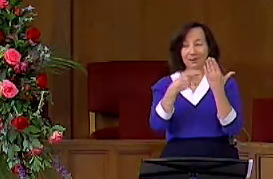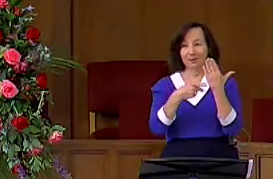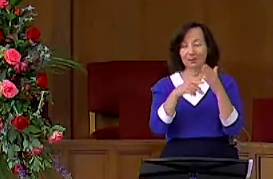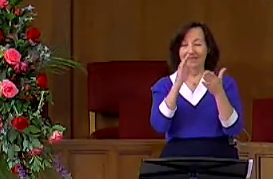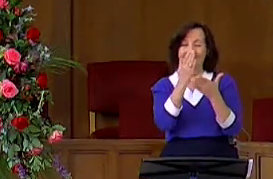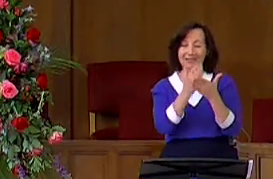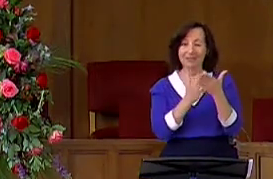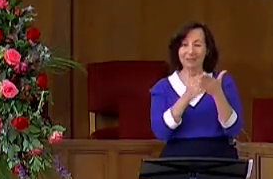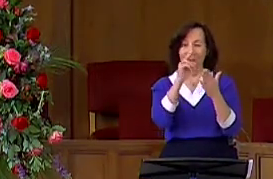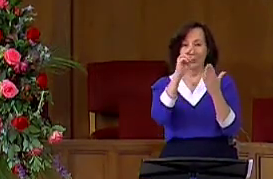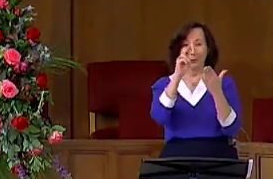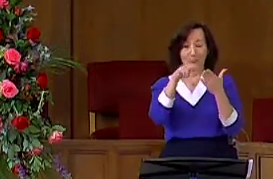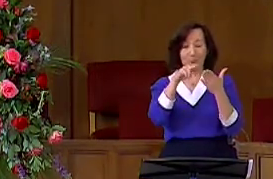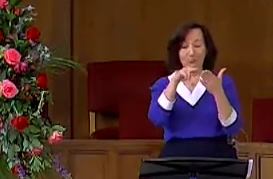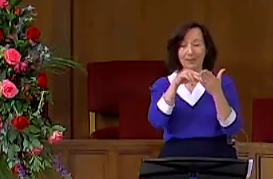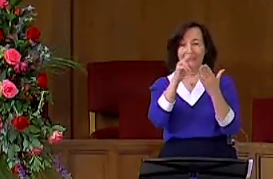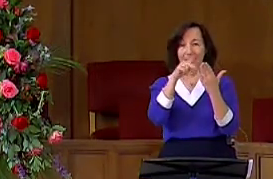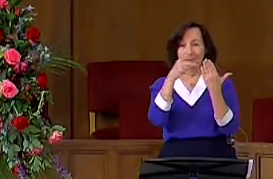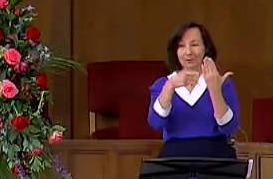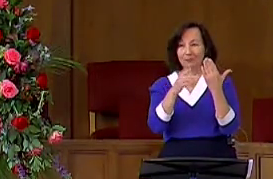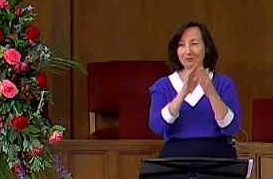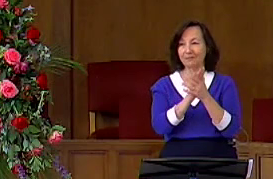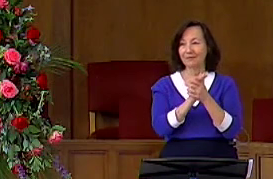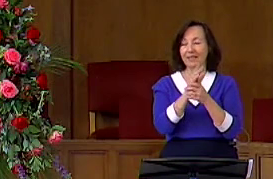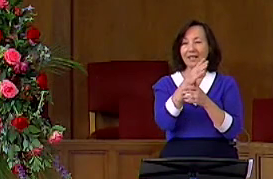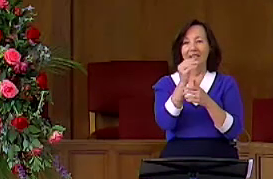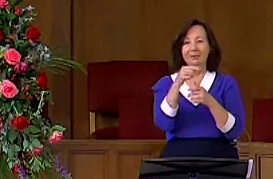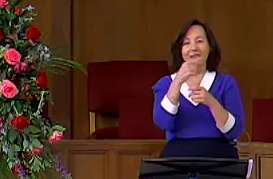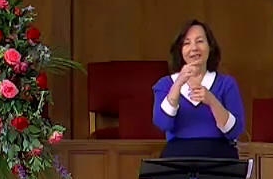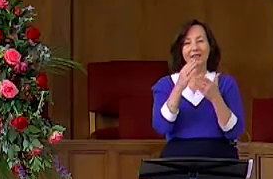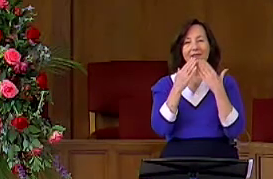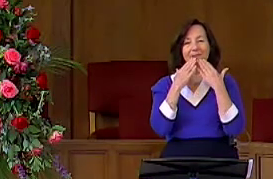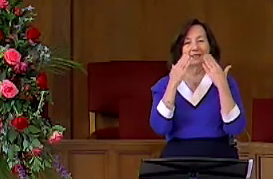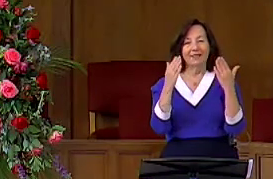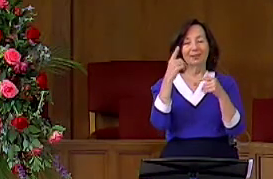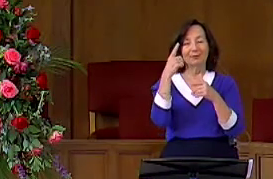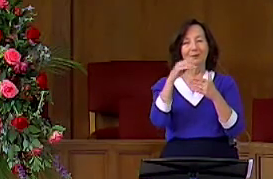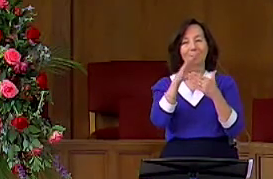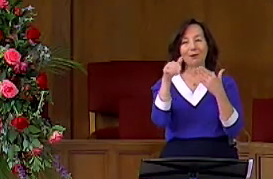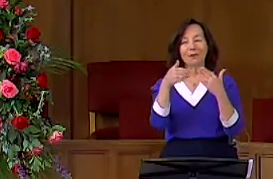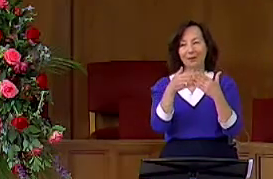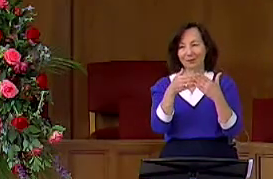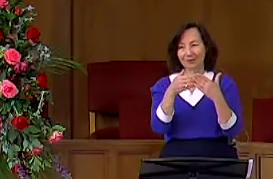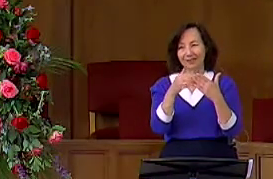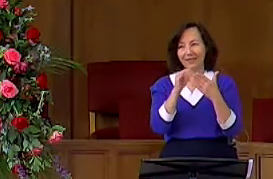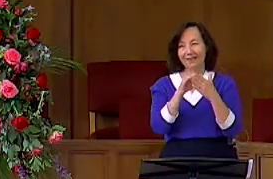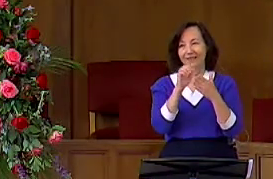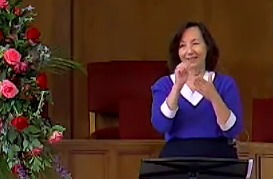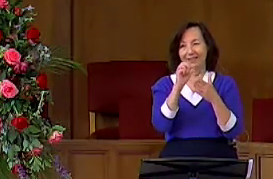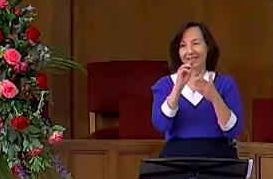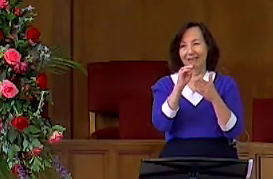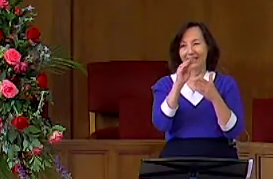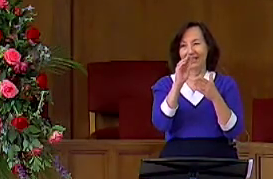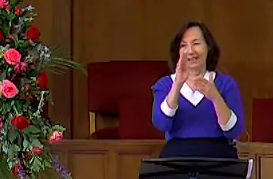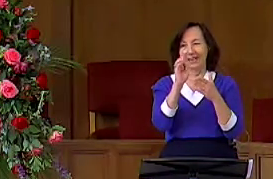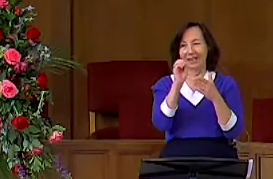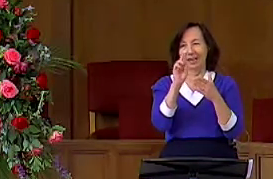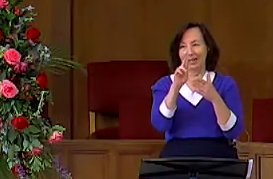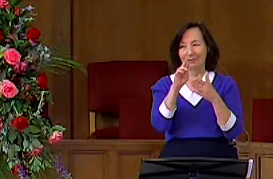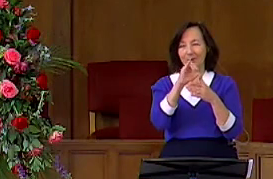reading program. And I just want to say a big thank you for all that Amber and Jerry has